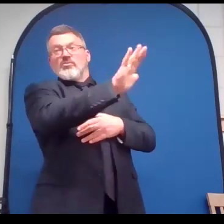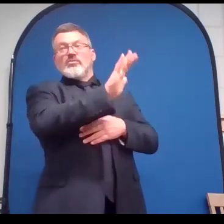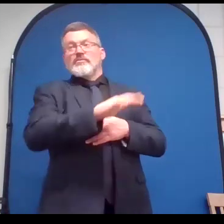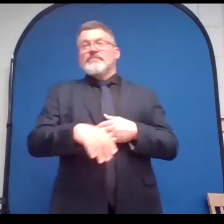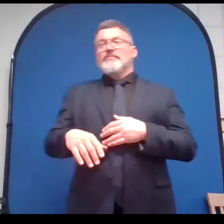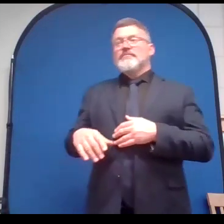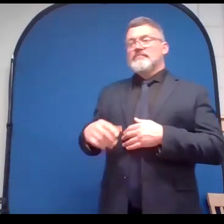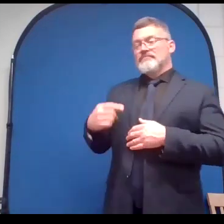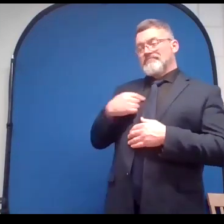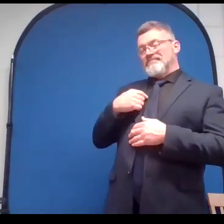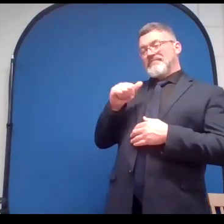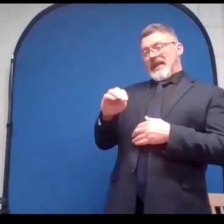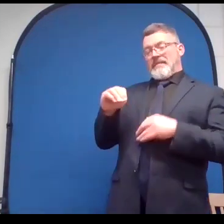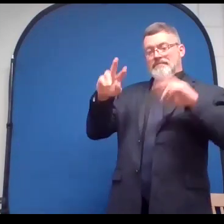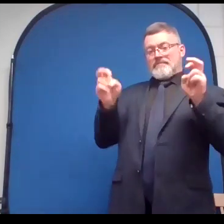And